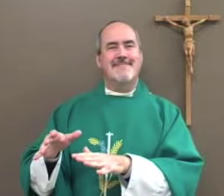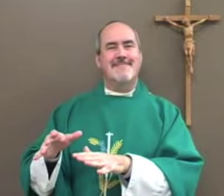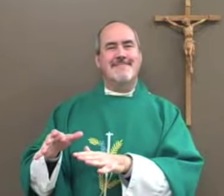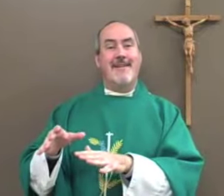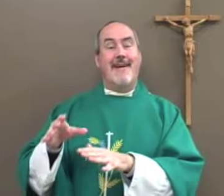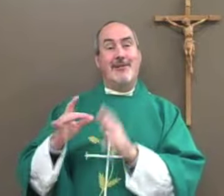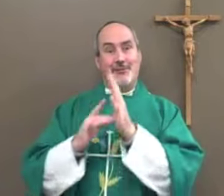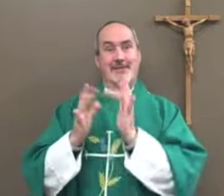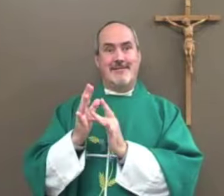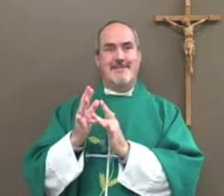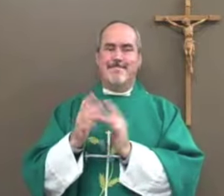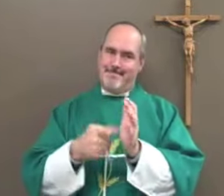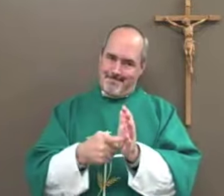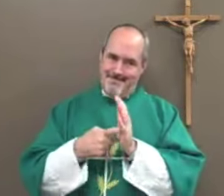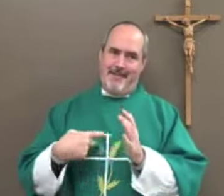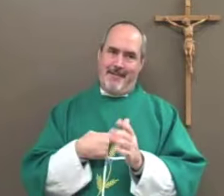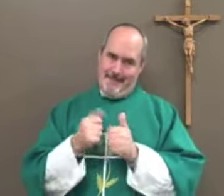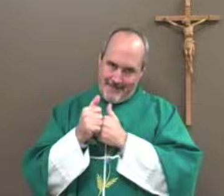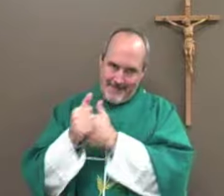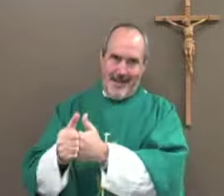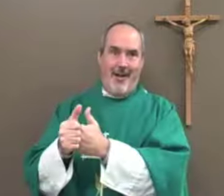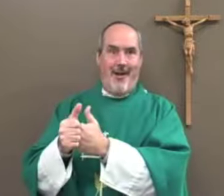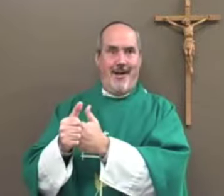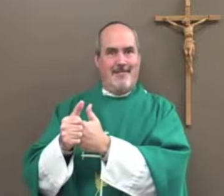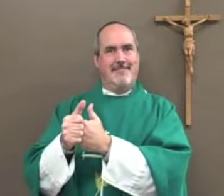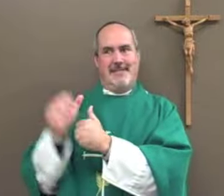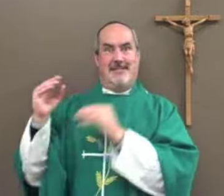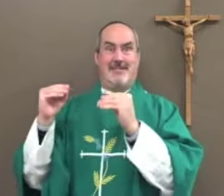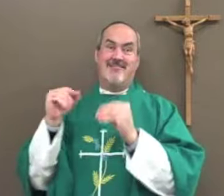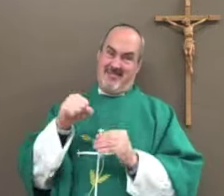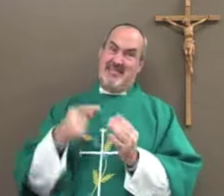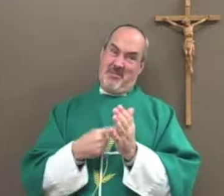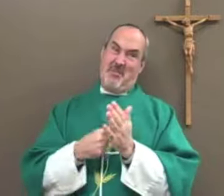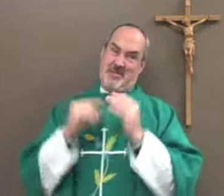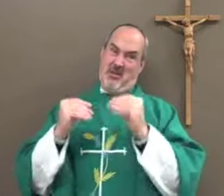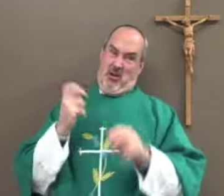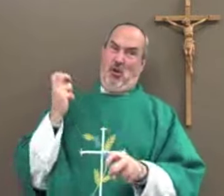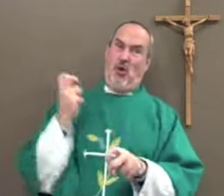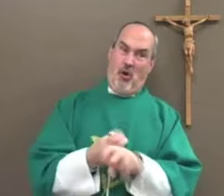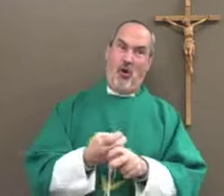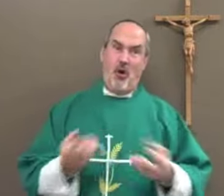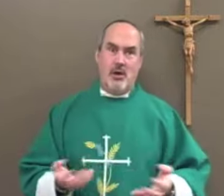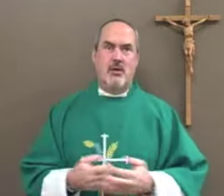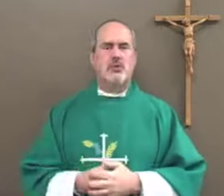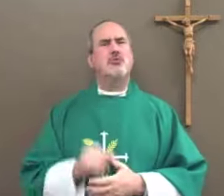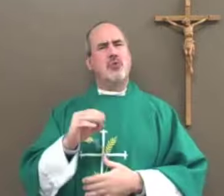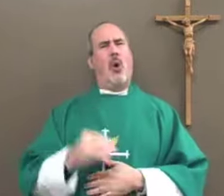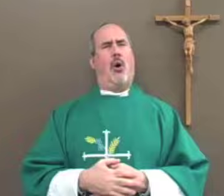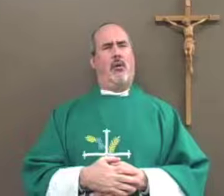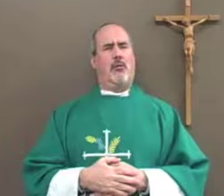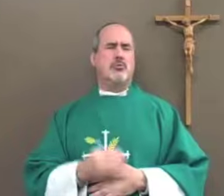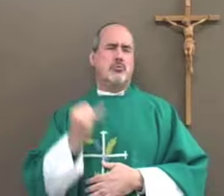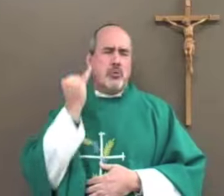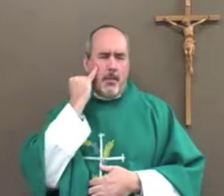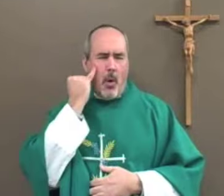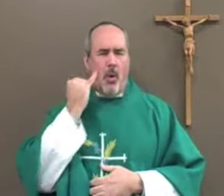It's not like you're going to a buffet and you can just pick and choose. Jesus teaches us that we have to take it